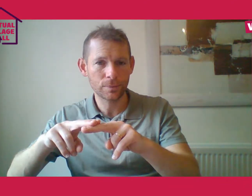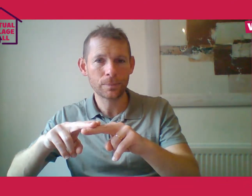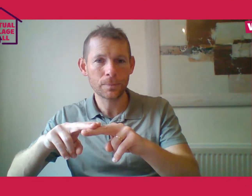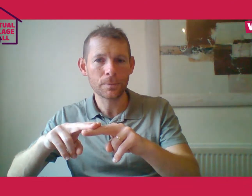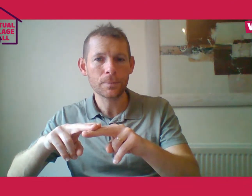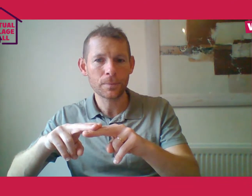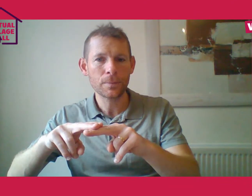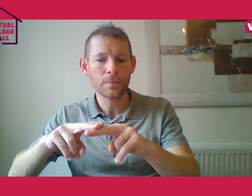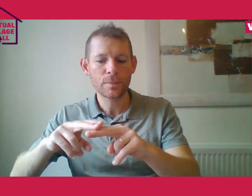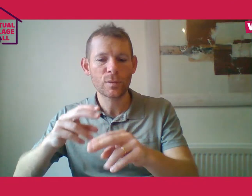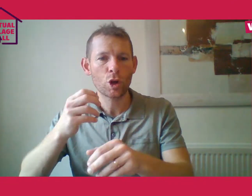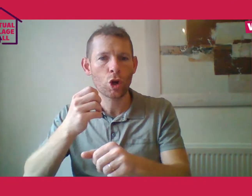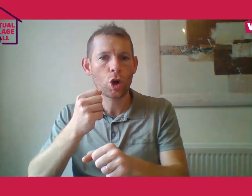Grandfather